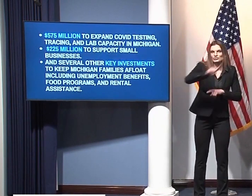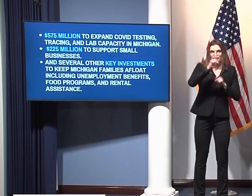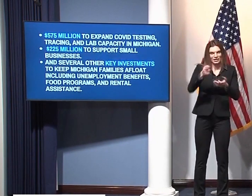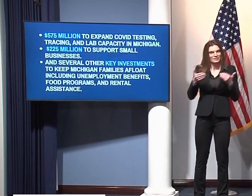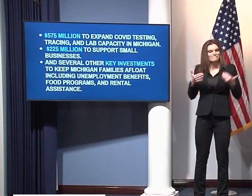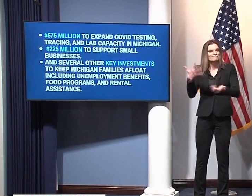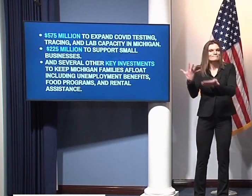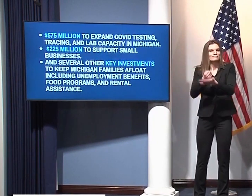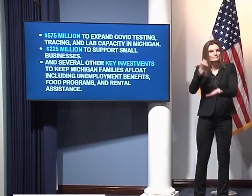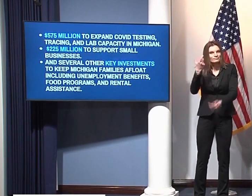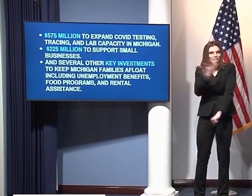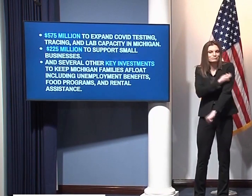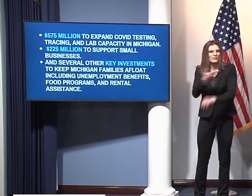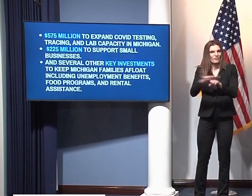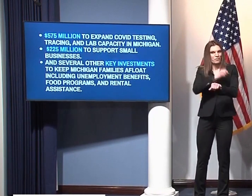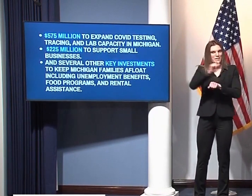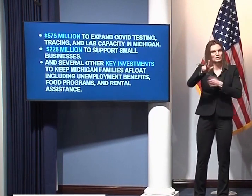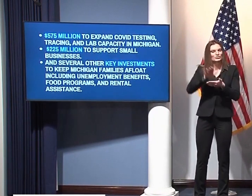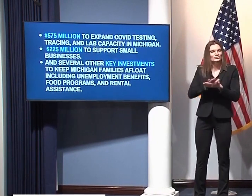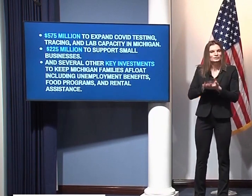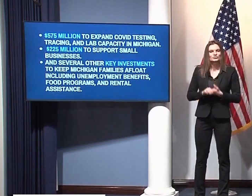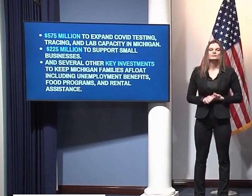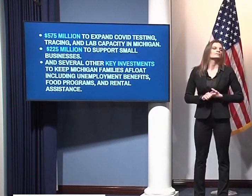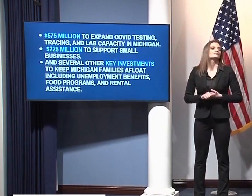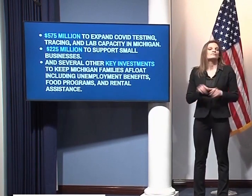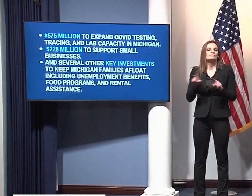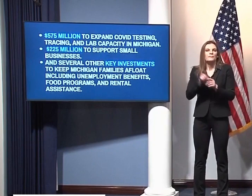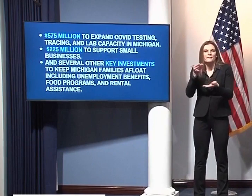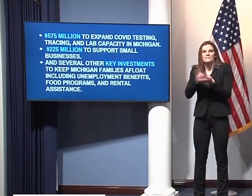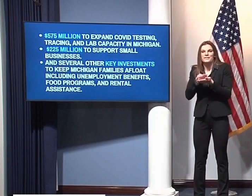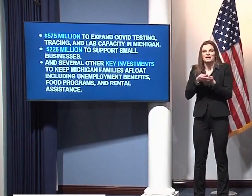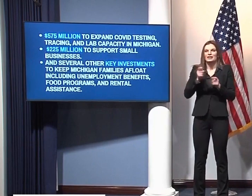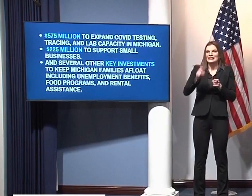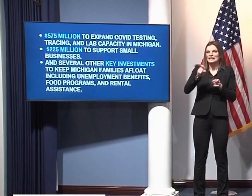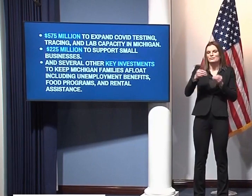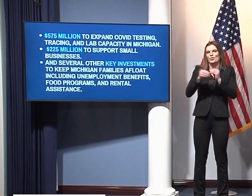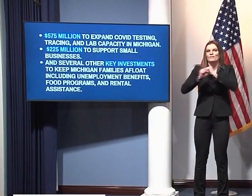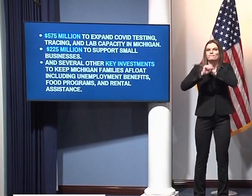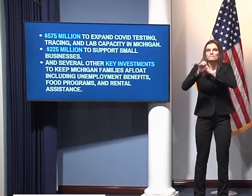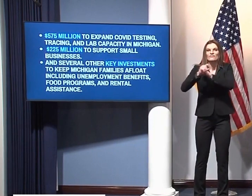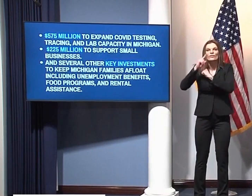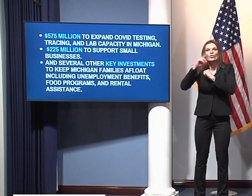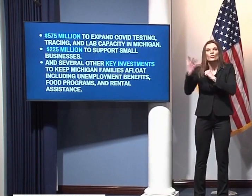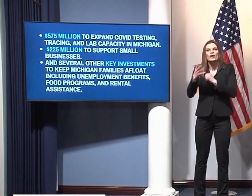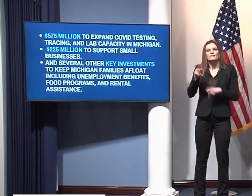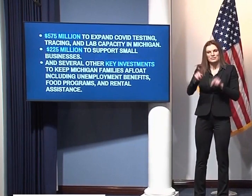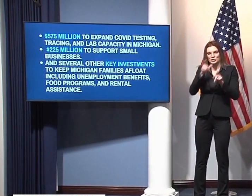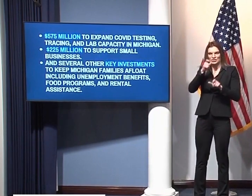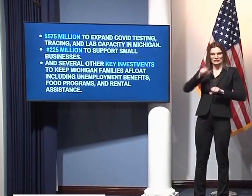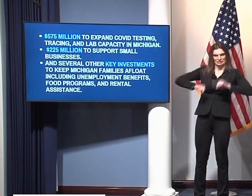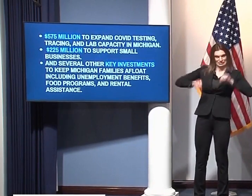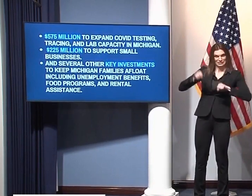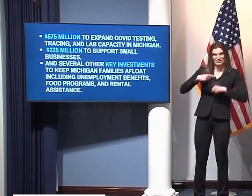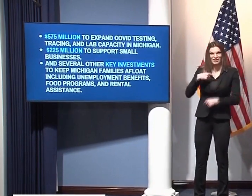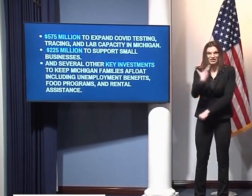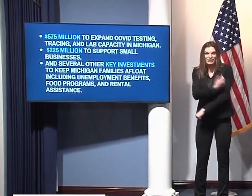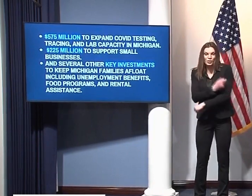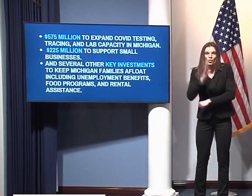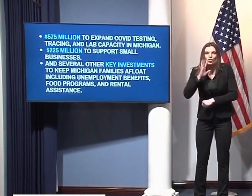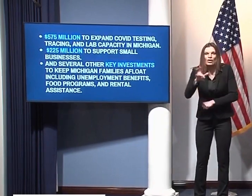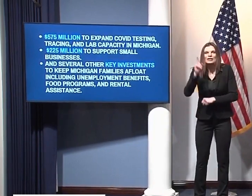large site. And provide money for vaccine hesitancy messaging and collective scheduling and